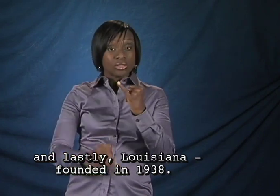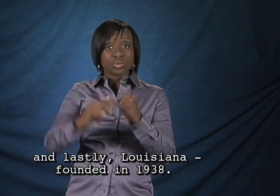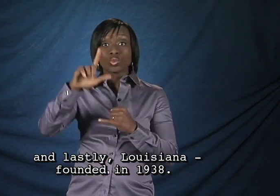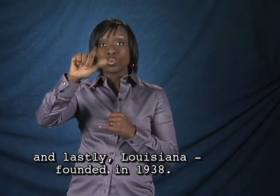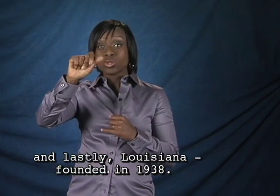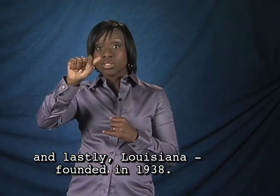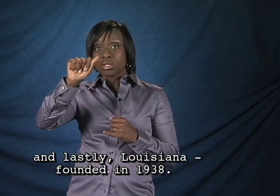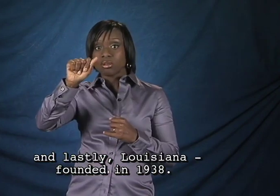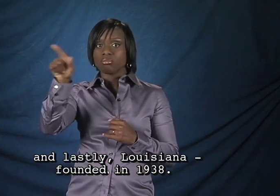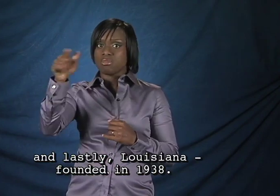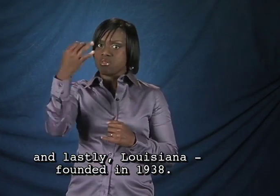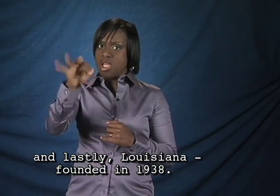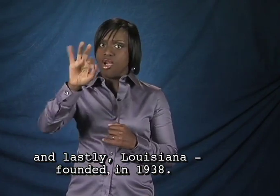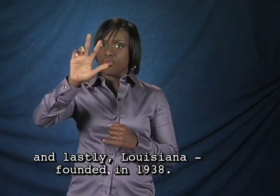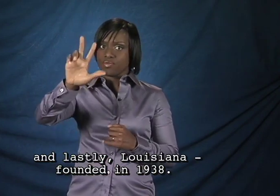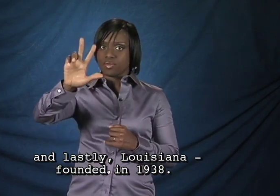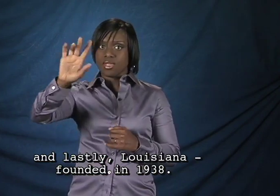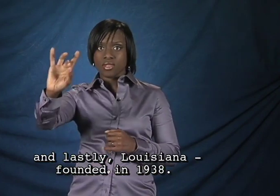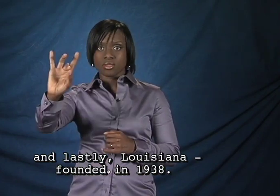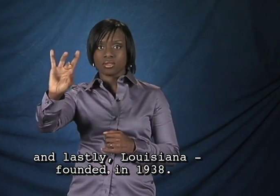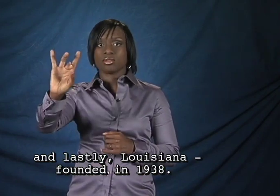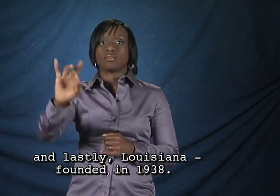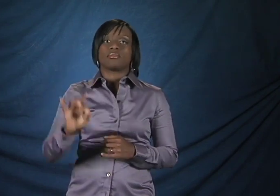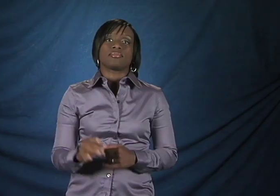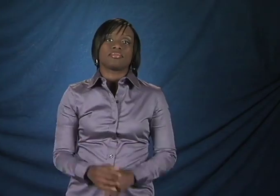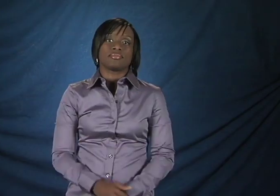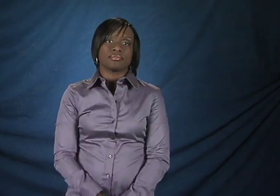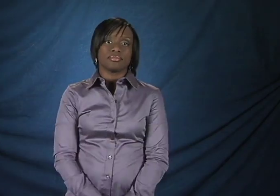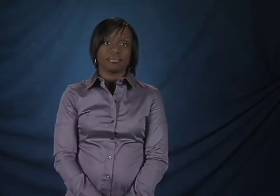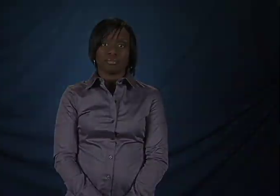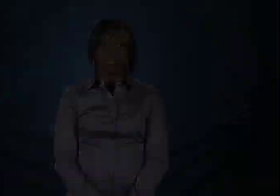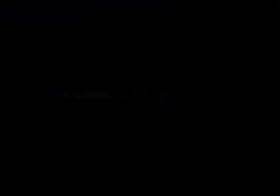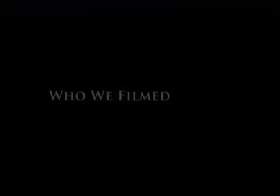lastly, Louisiana, founded in 1938.